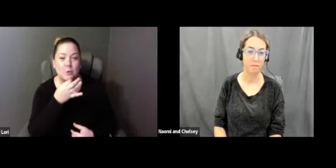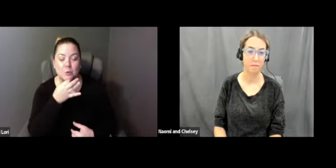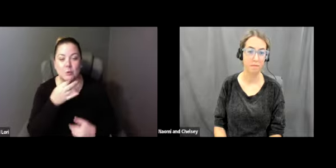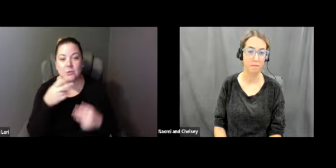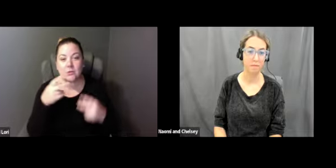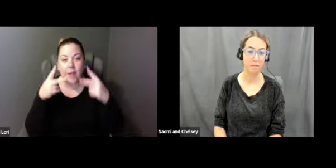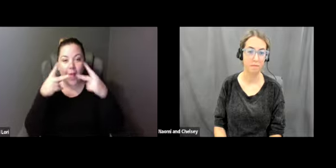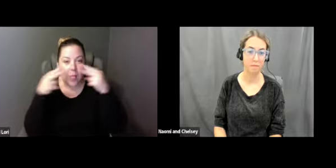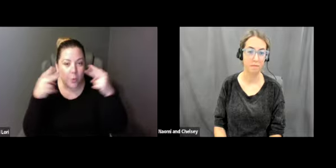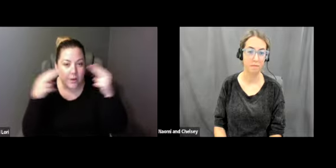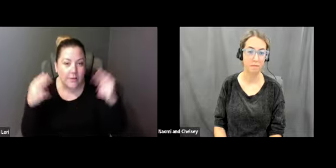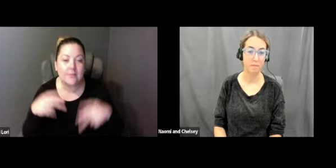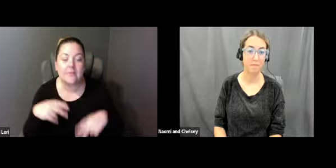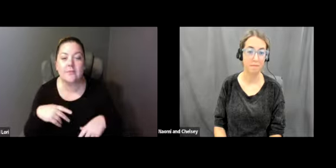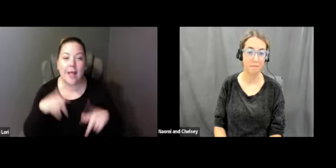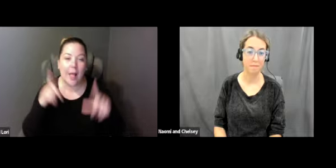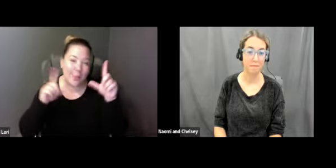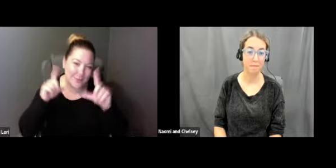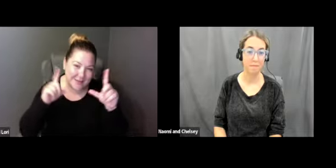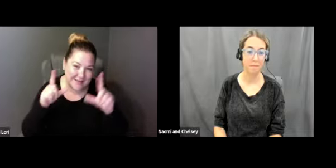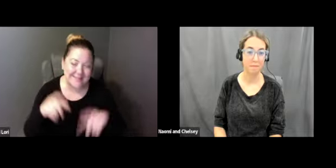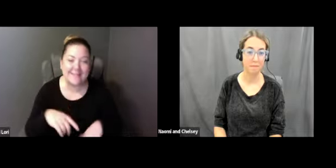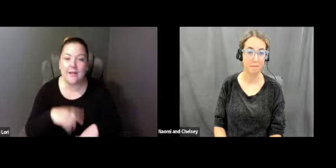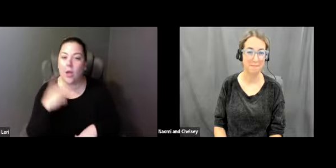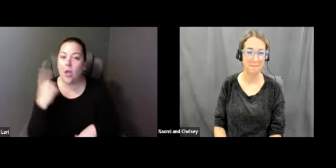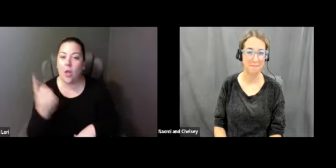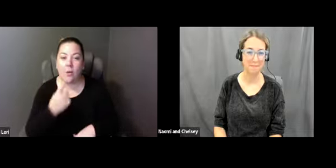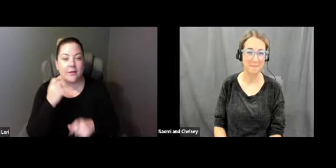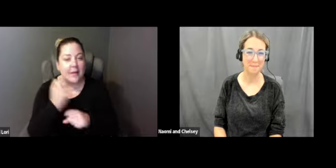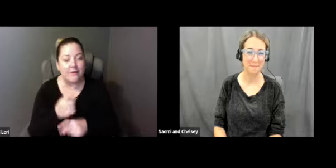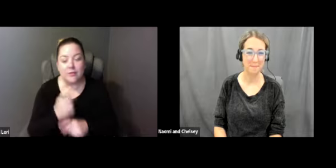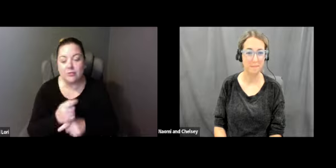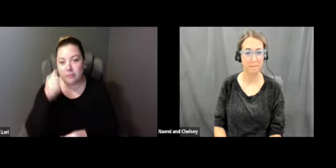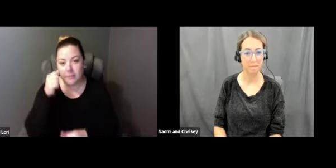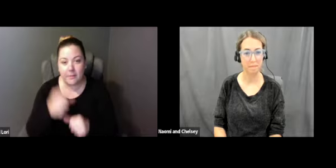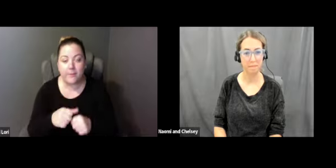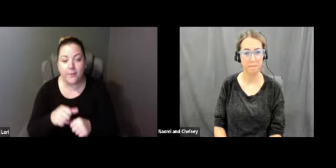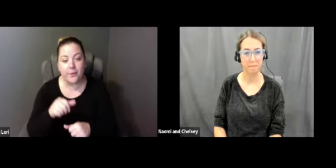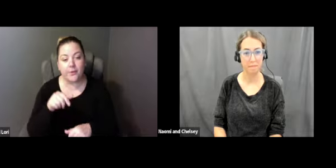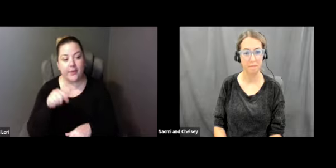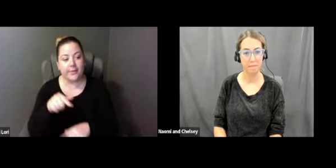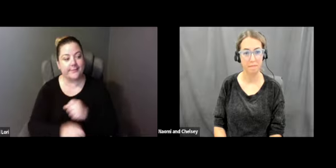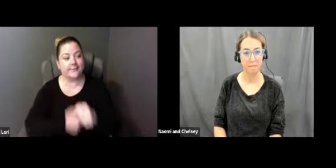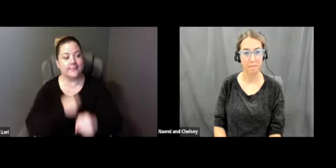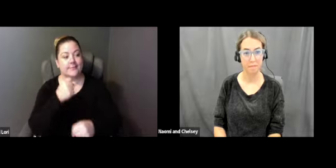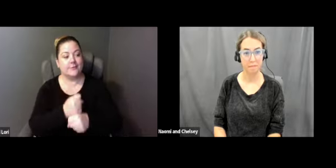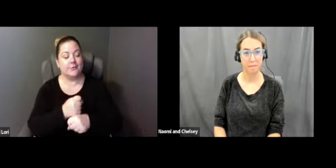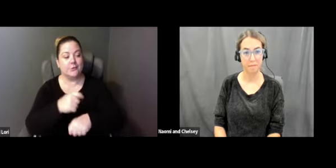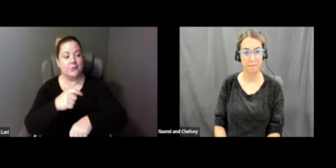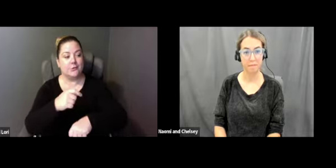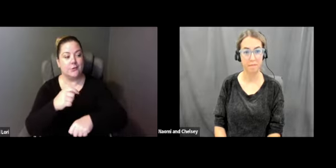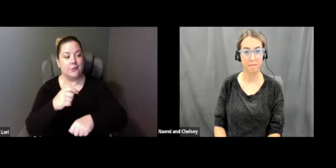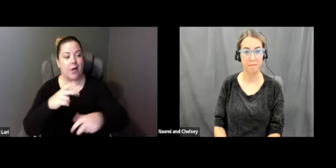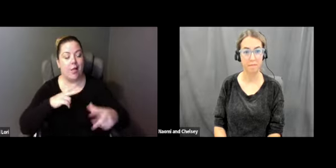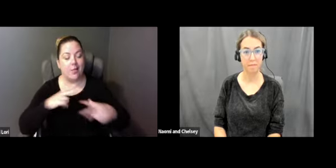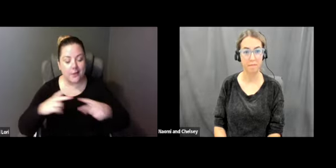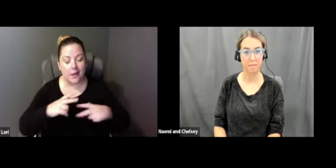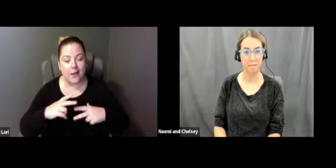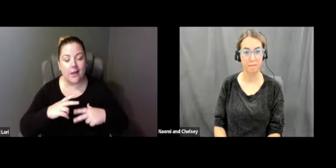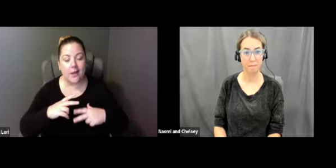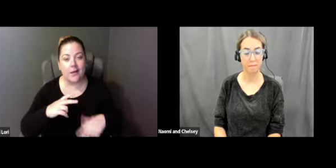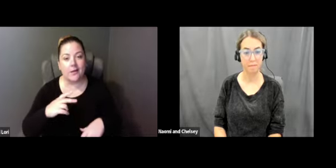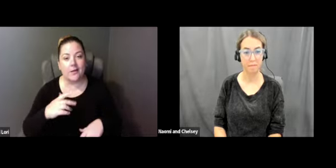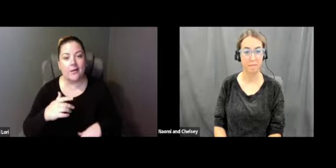of how truly rejected by society people who have are not in